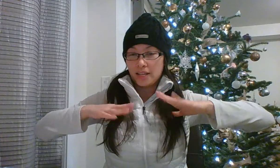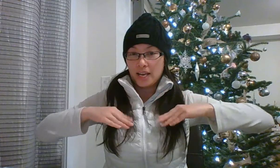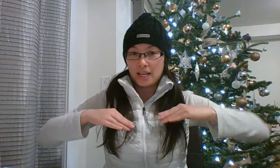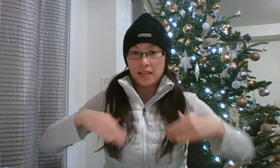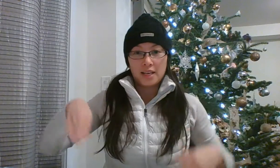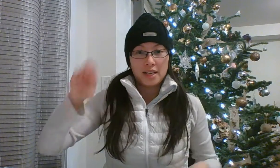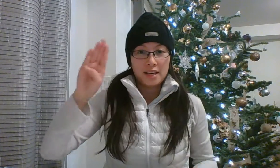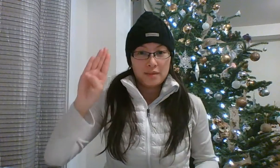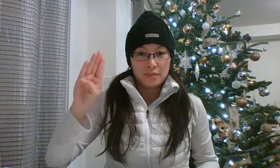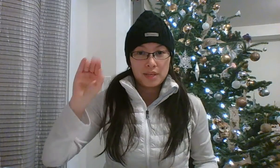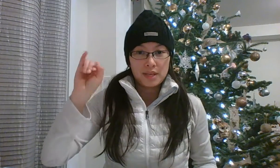holiday,